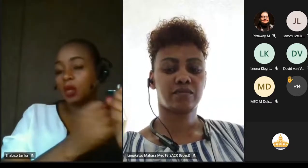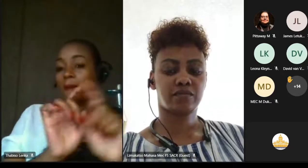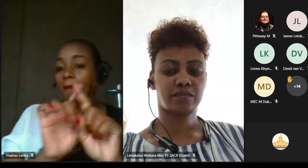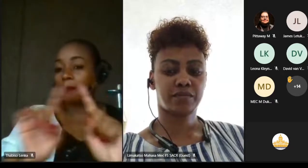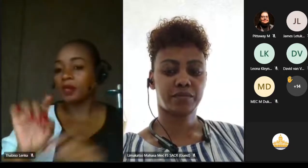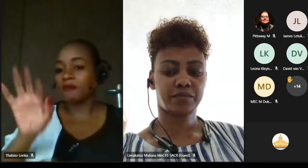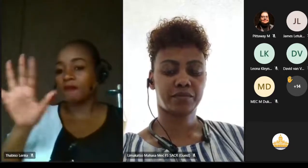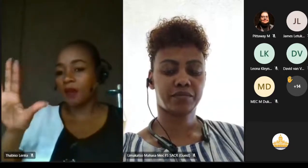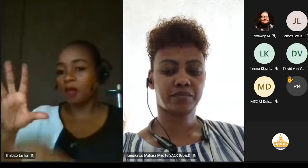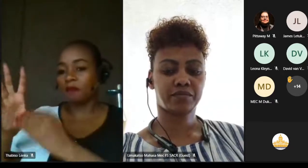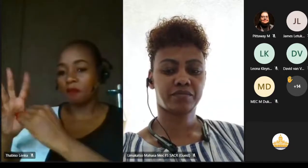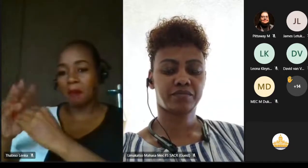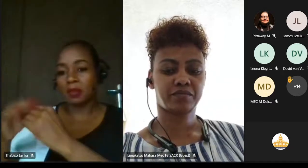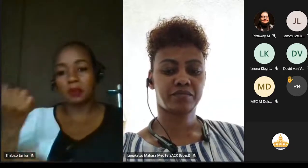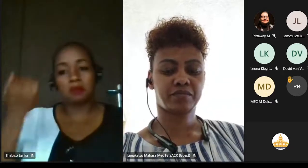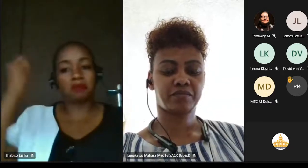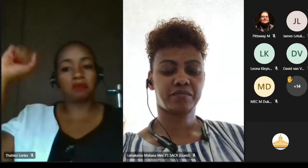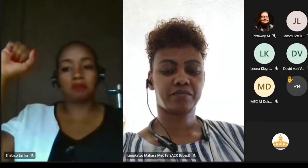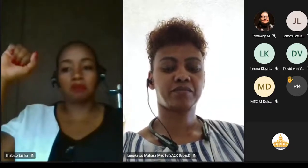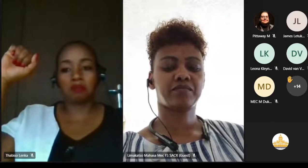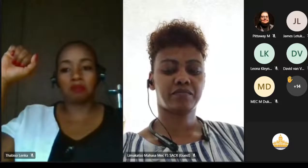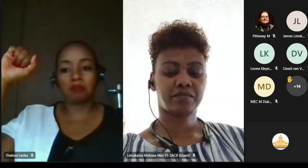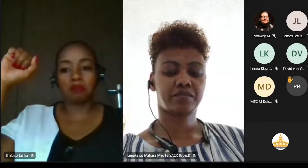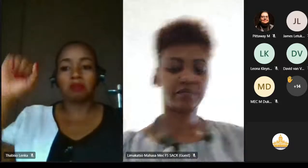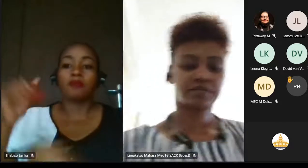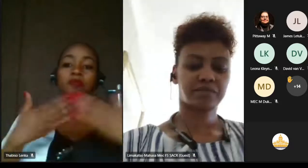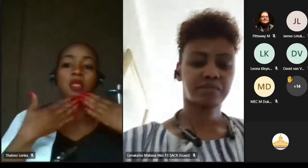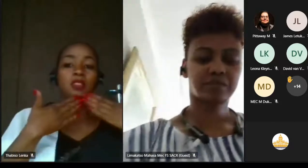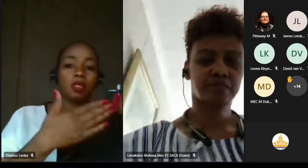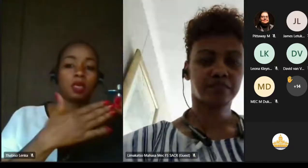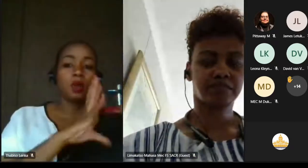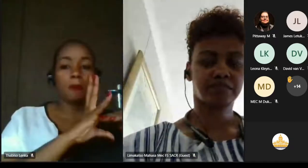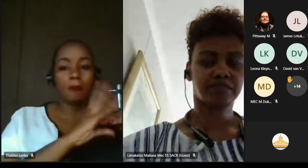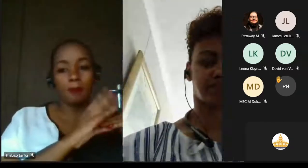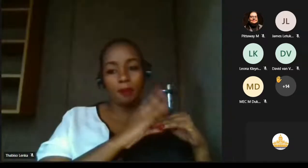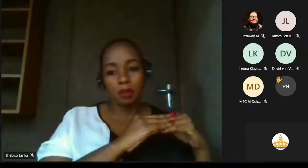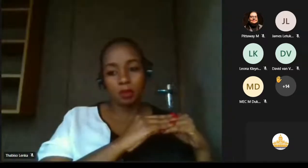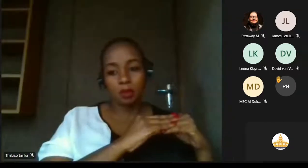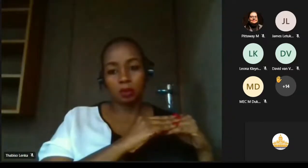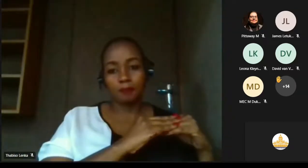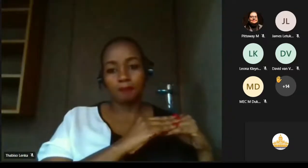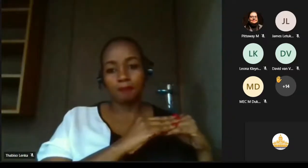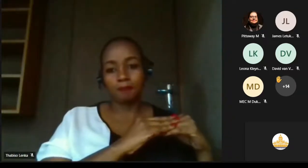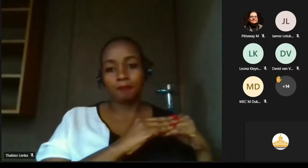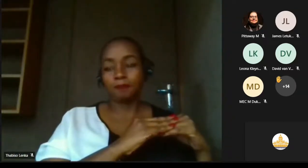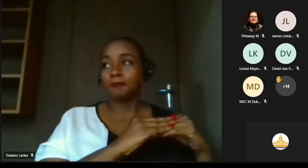House abstain. Thank you, honorable members.